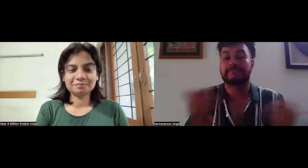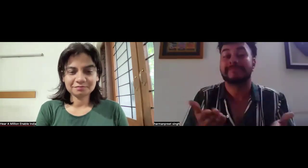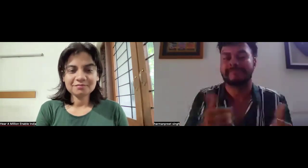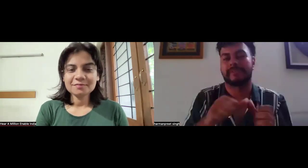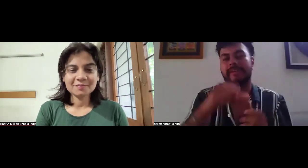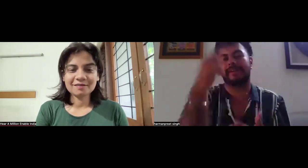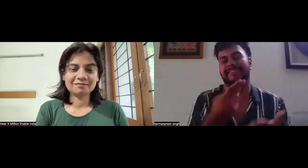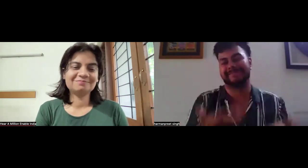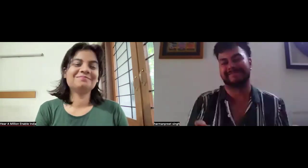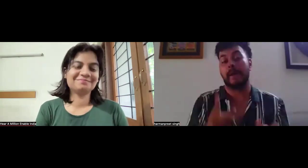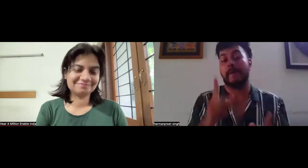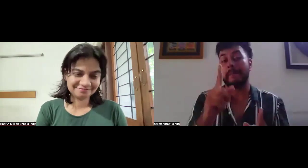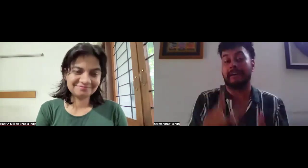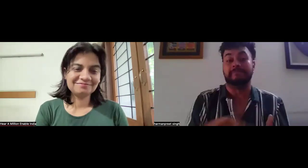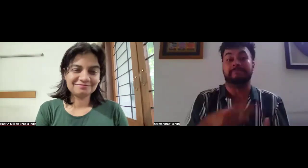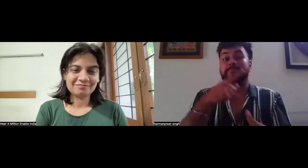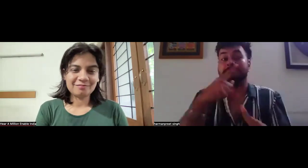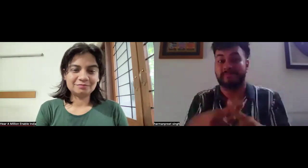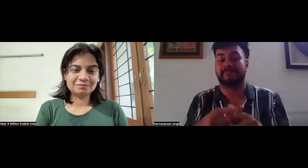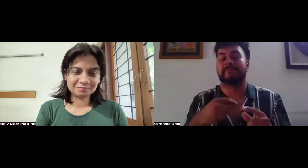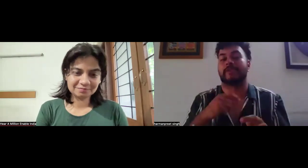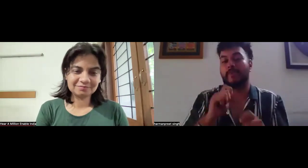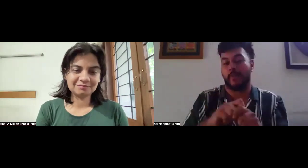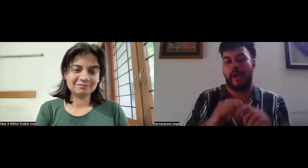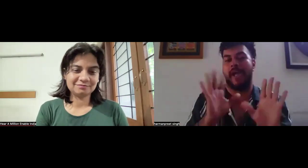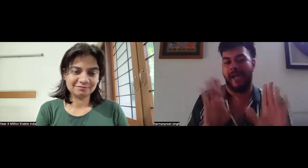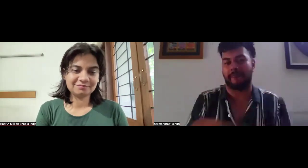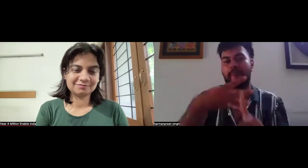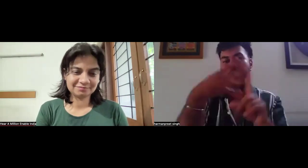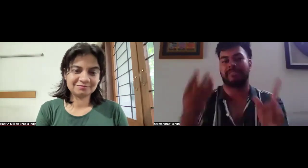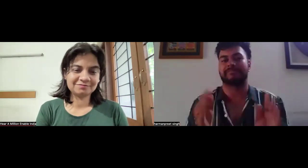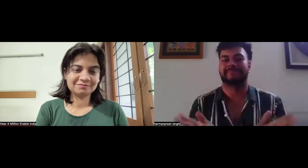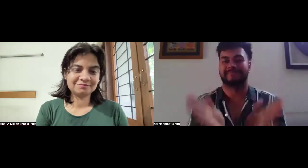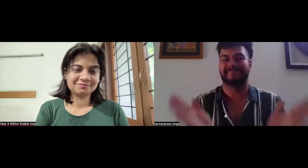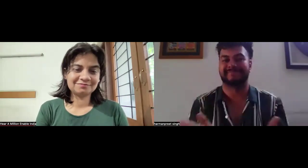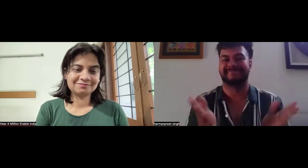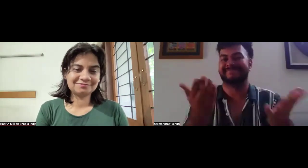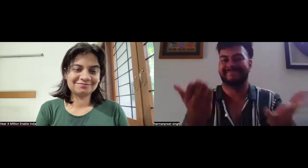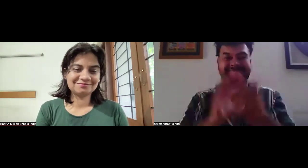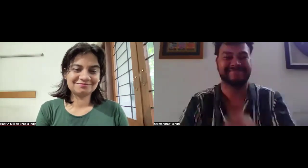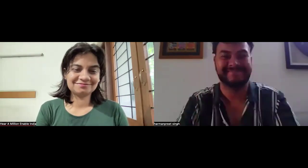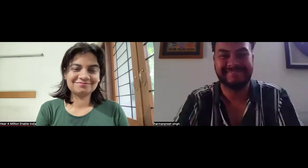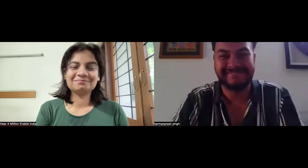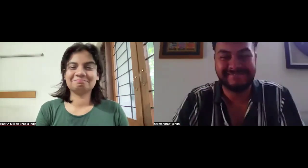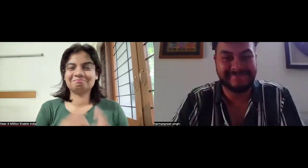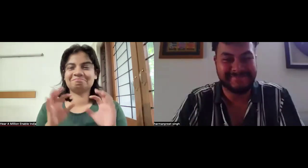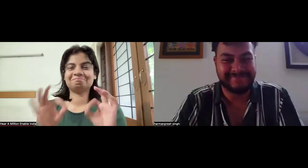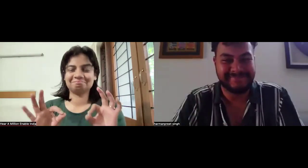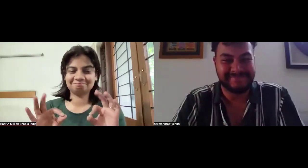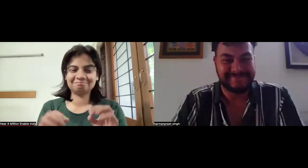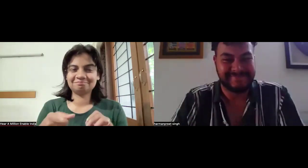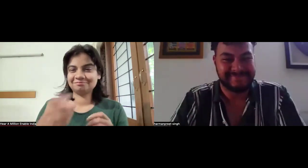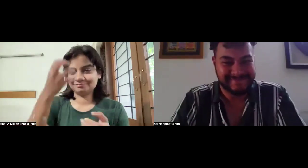and right now I'm working in Chandigarh. I work in the art field, and I also